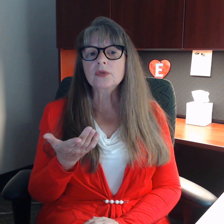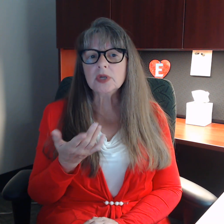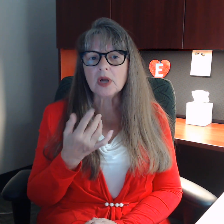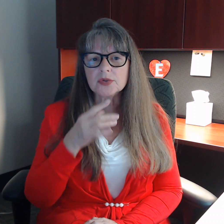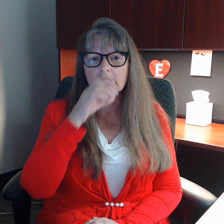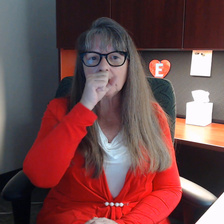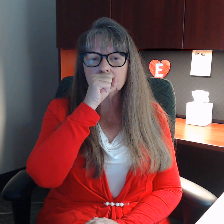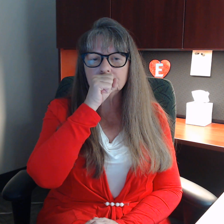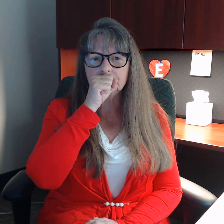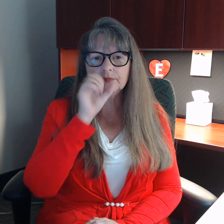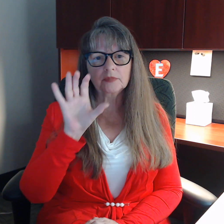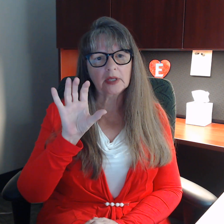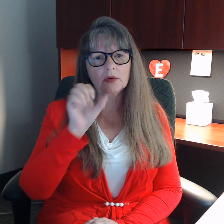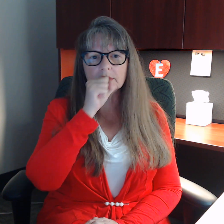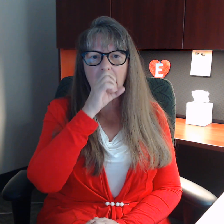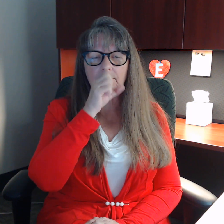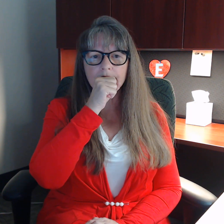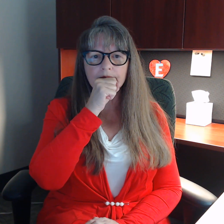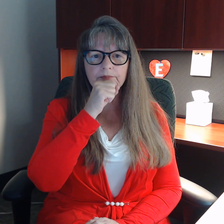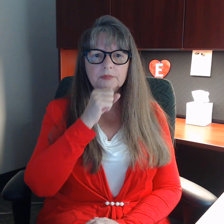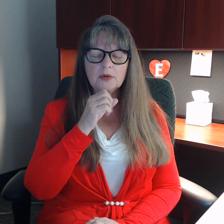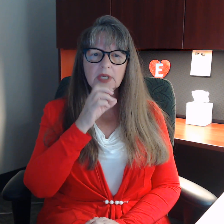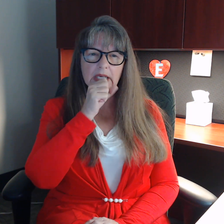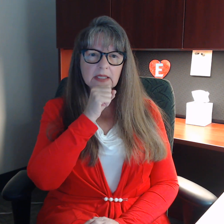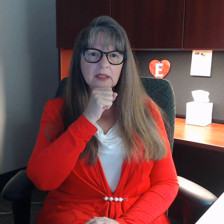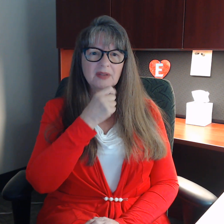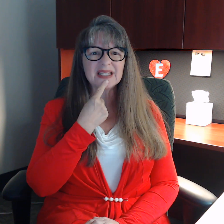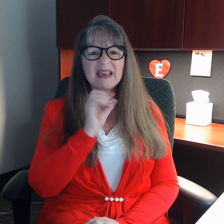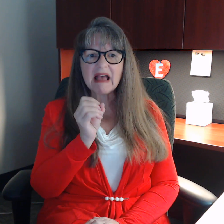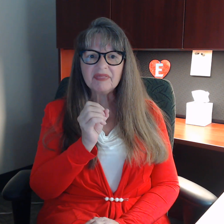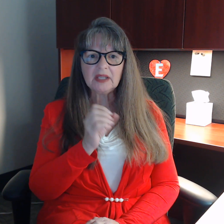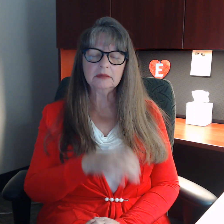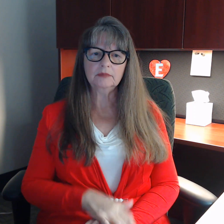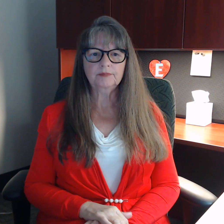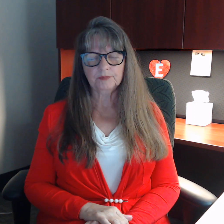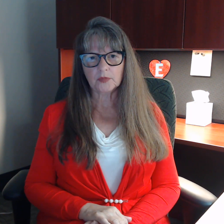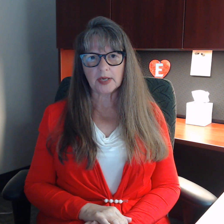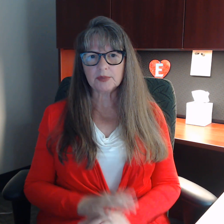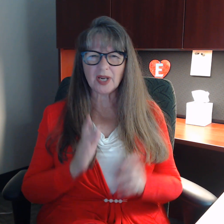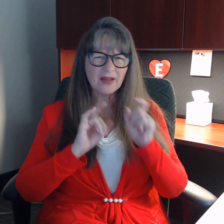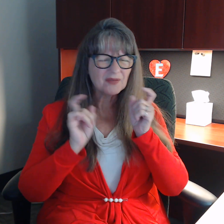could also say they close their mouth. They don't say anything. They say nothing, right? But you got to have that facial